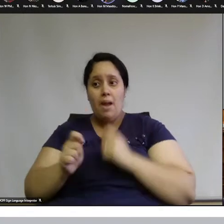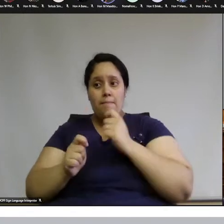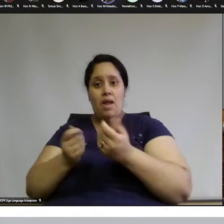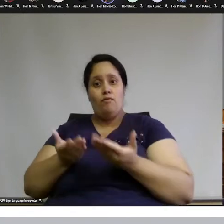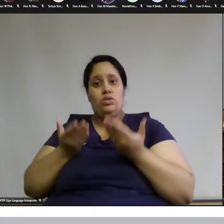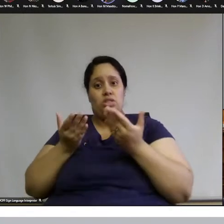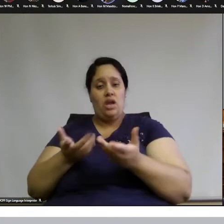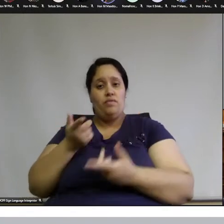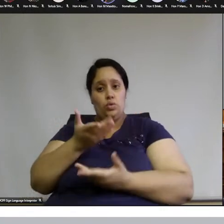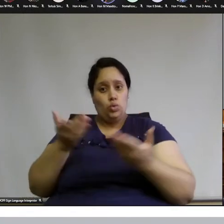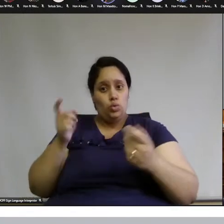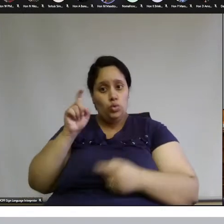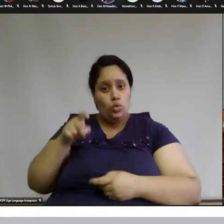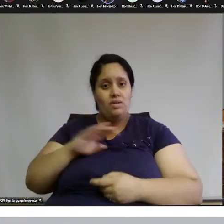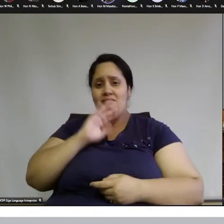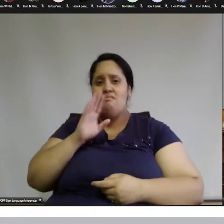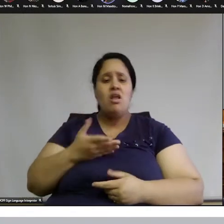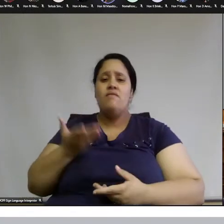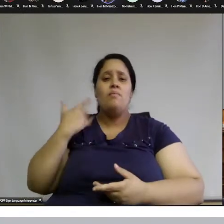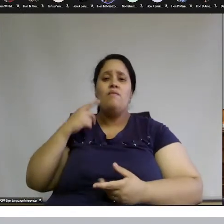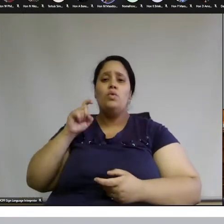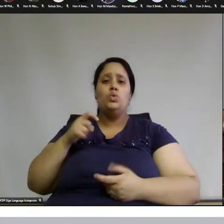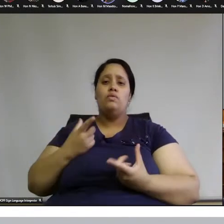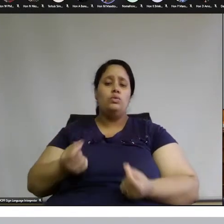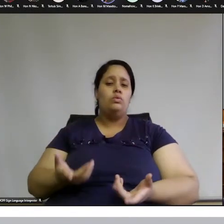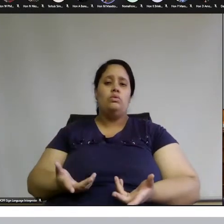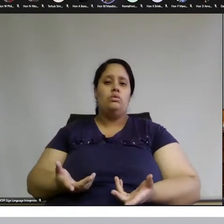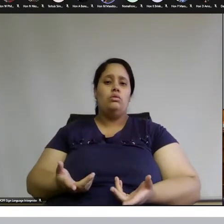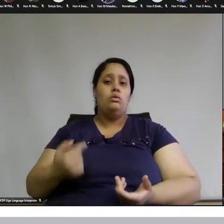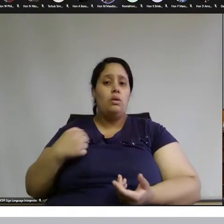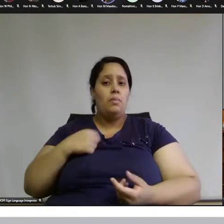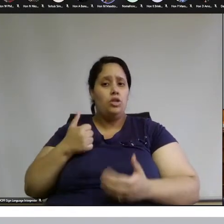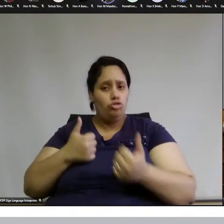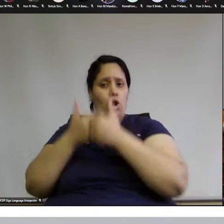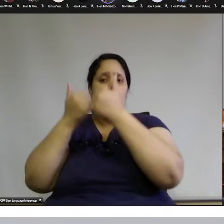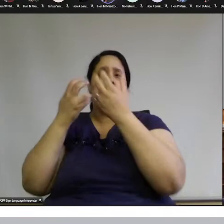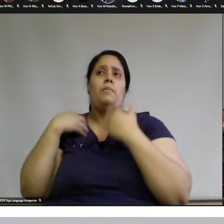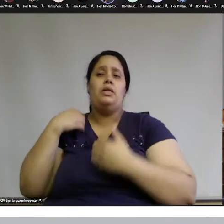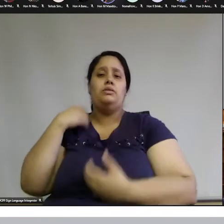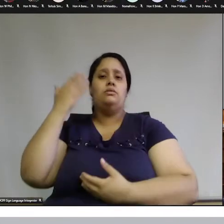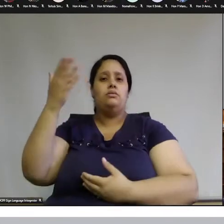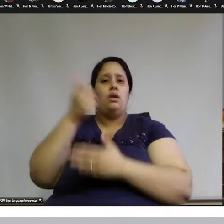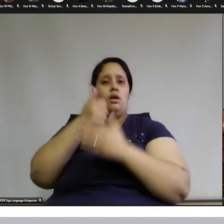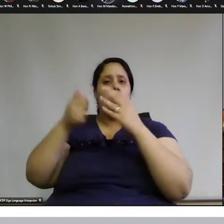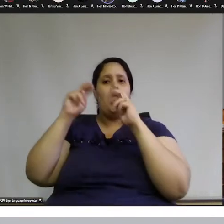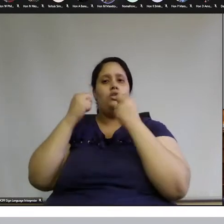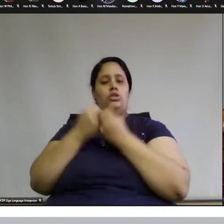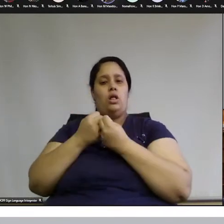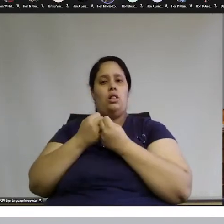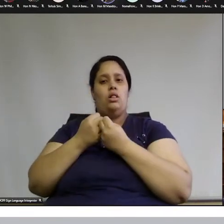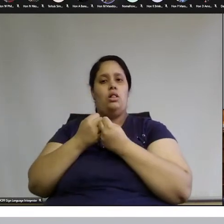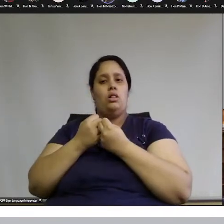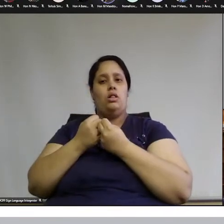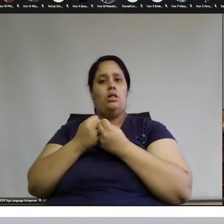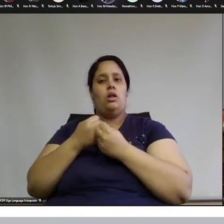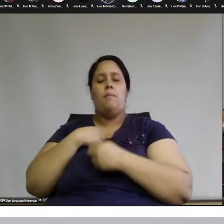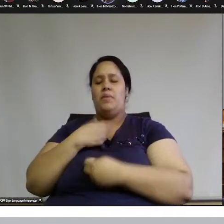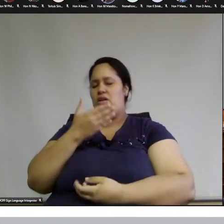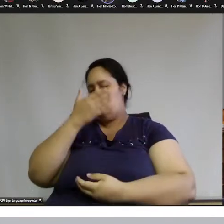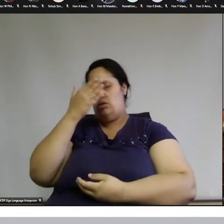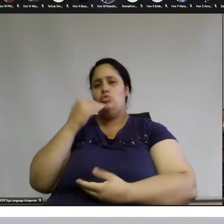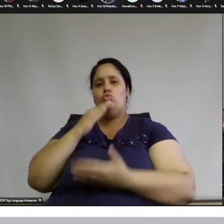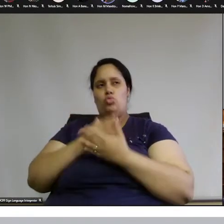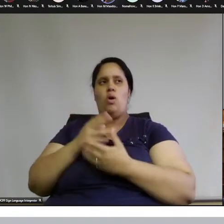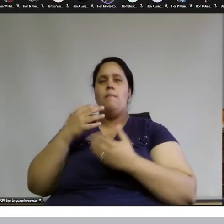services which it should never have had to provide? That is my challenge to Minister Delil. I somehow doubt the minister will take